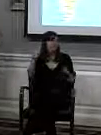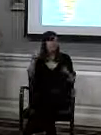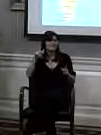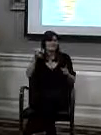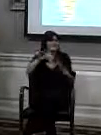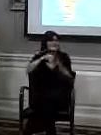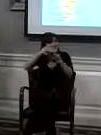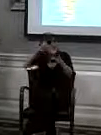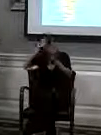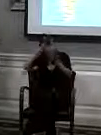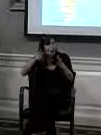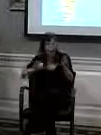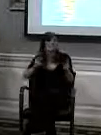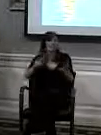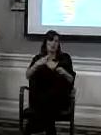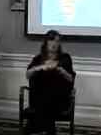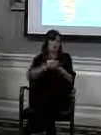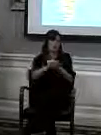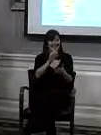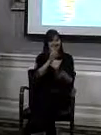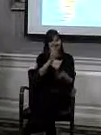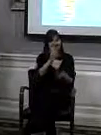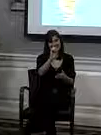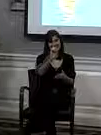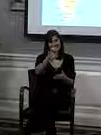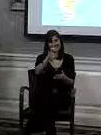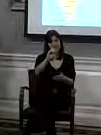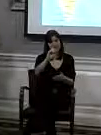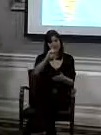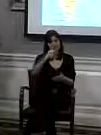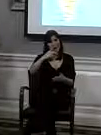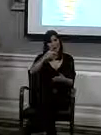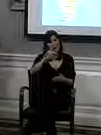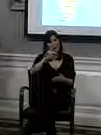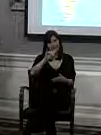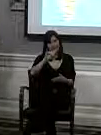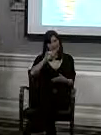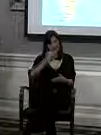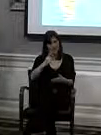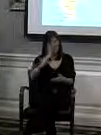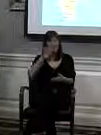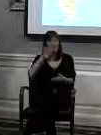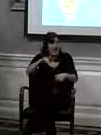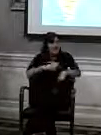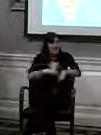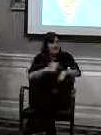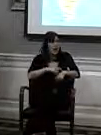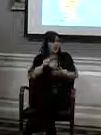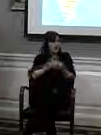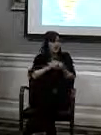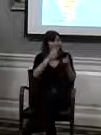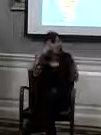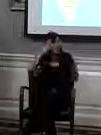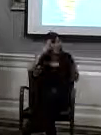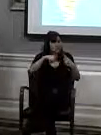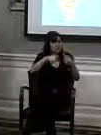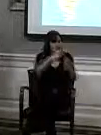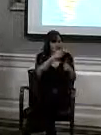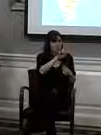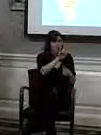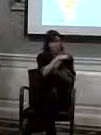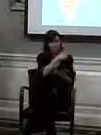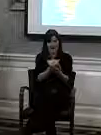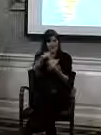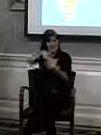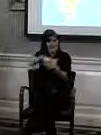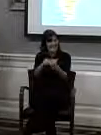a process of decoupling. In other words, these scholars assert that by the time human rights content gets into textbooks, it may be altered such